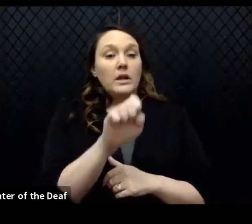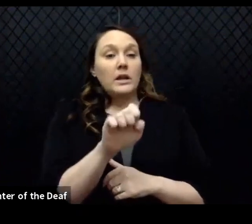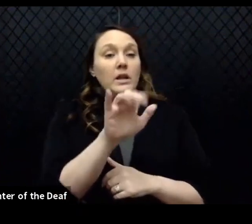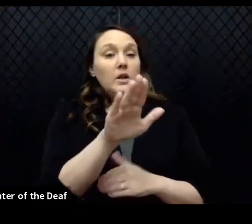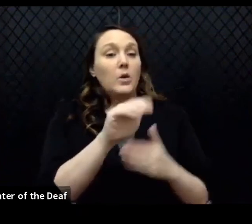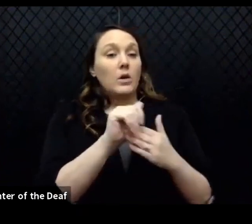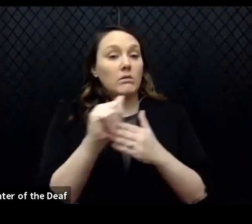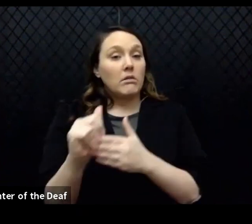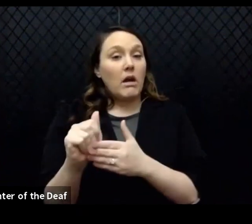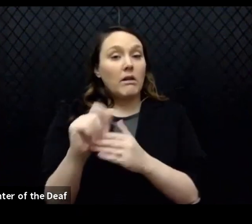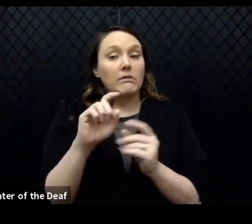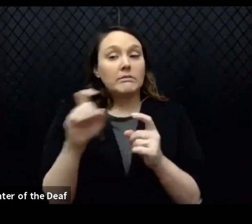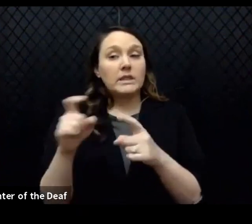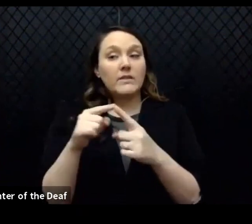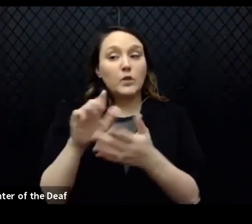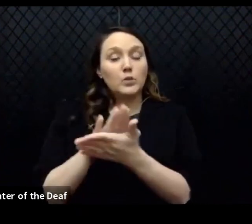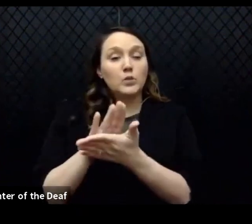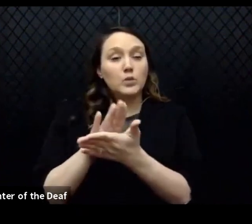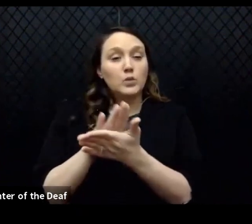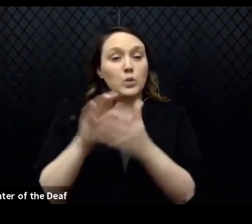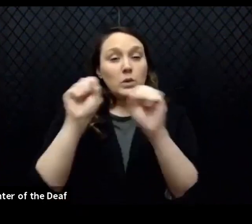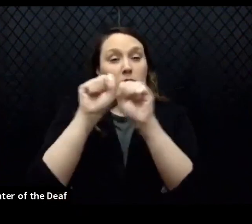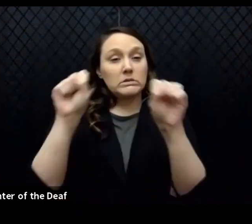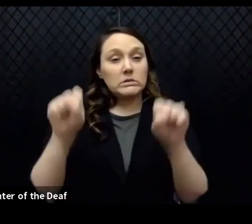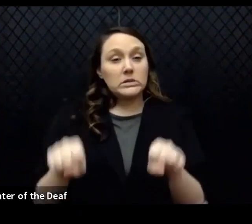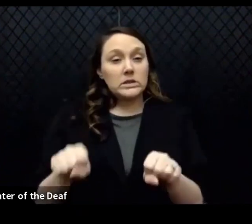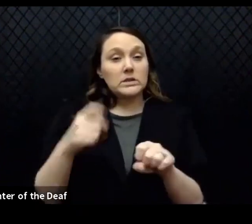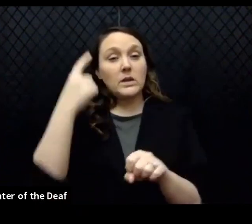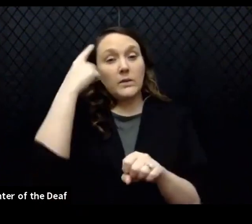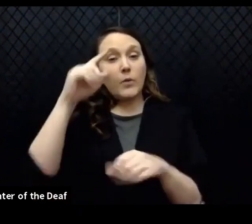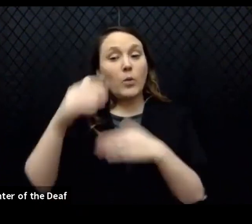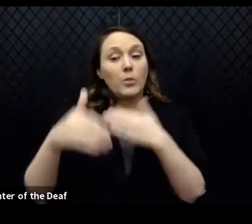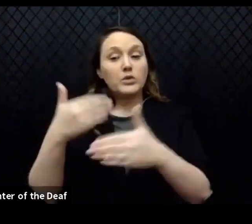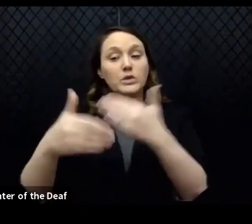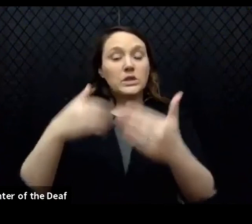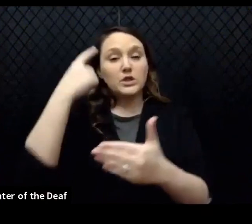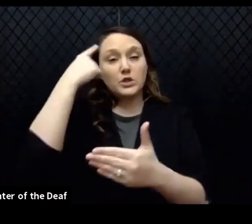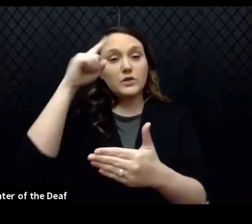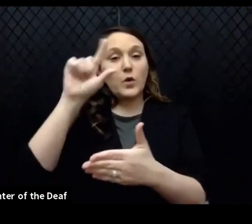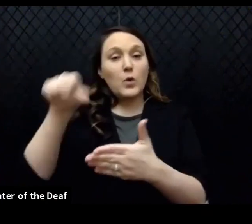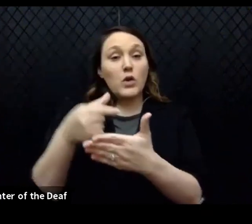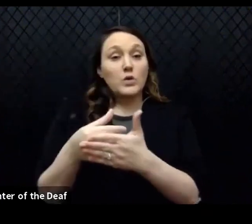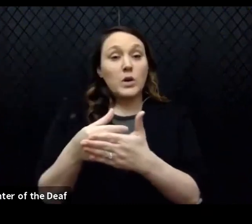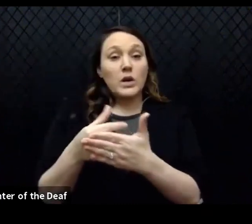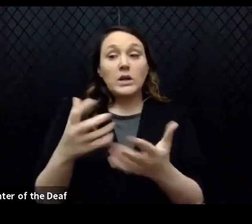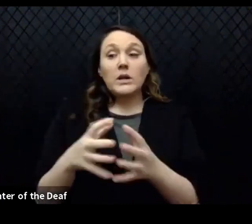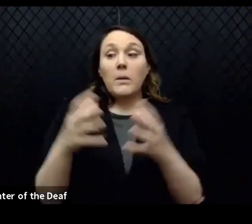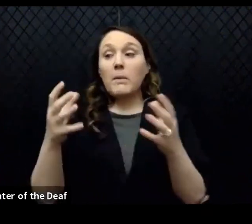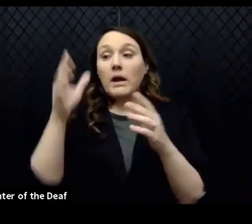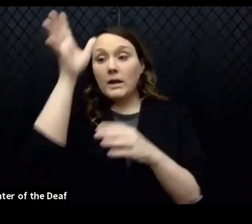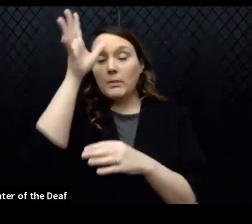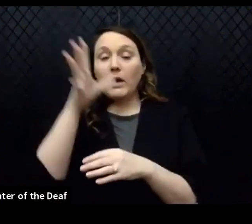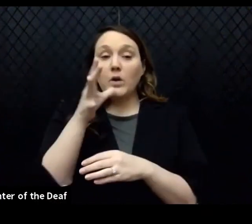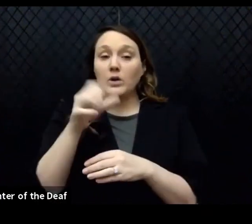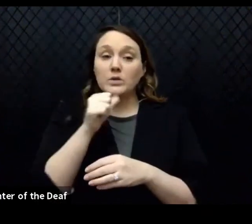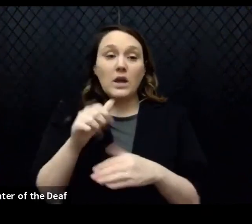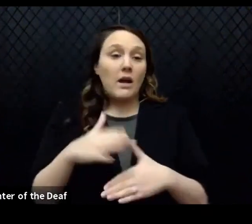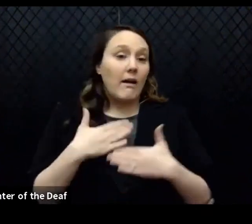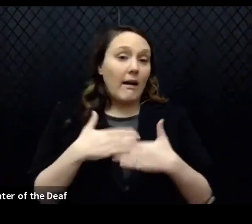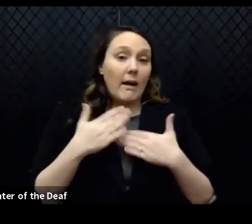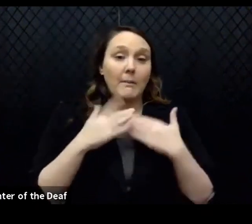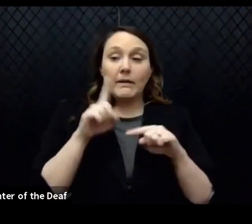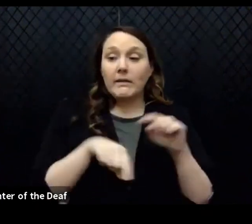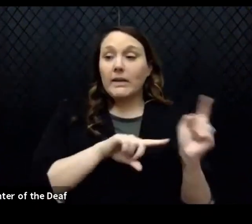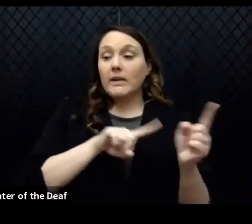department give to the school system about procedures for graduation? Many parents are not happy about not being able to attend. Is that something that was